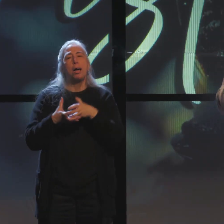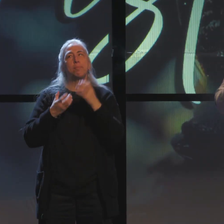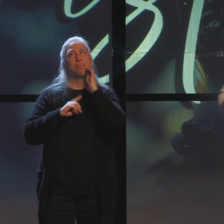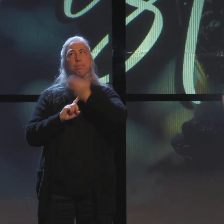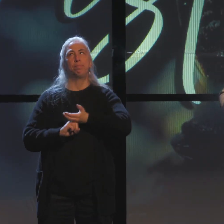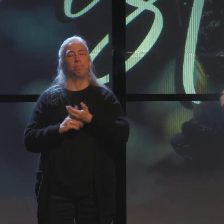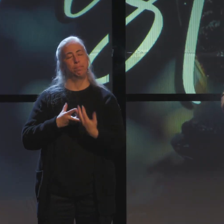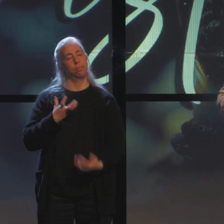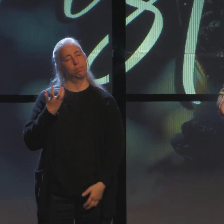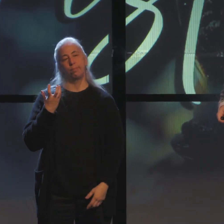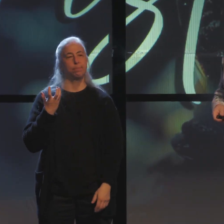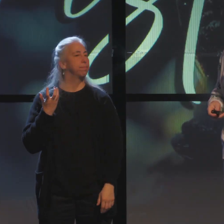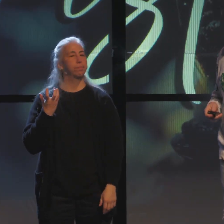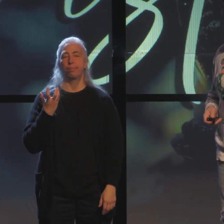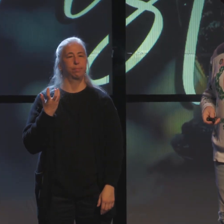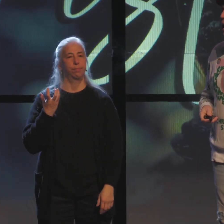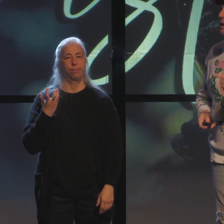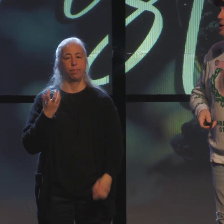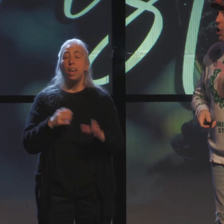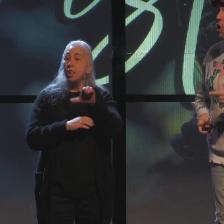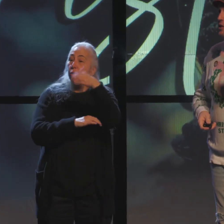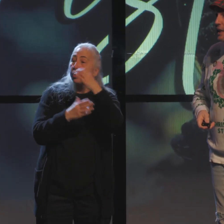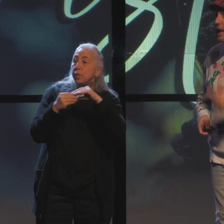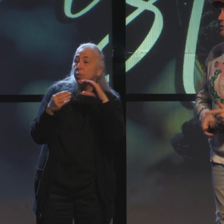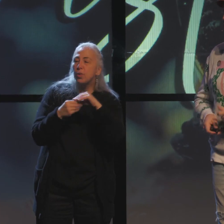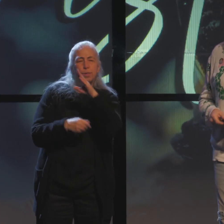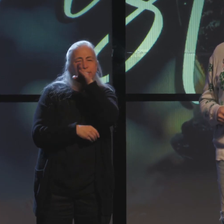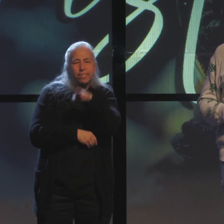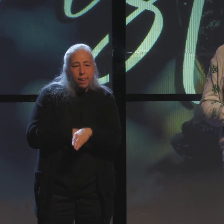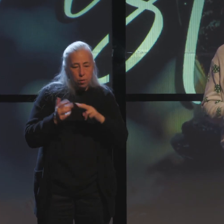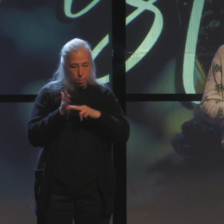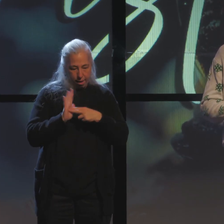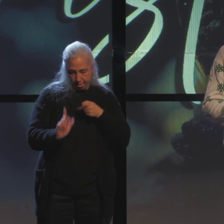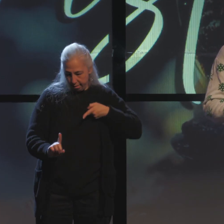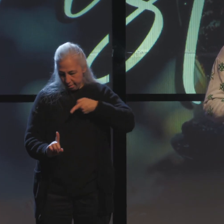The Christmas story was never meant for people who have it all together.